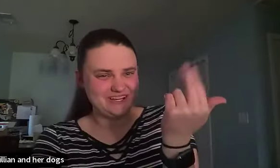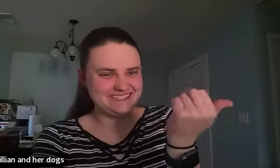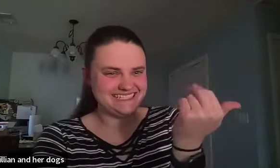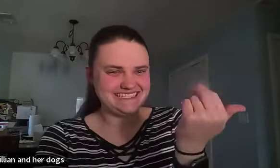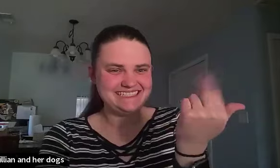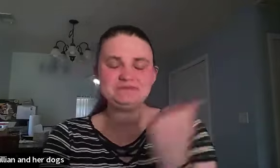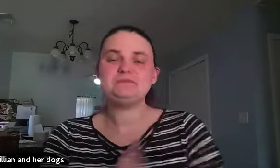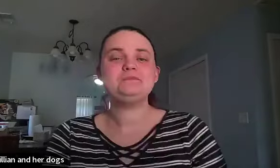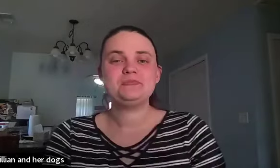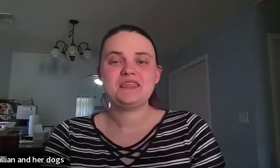13.